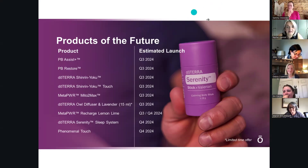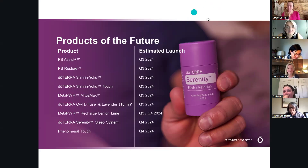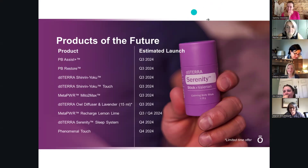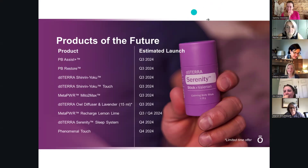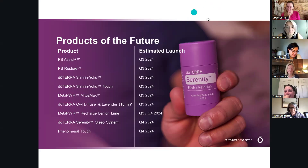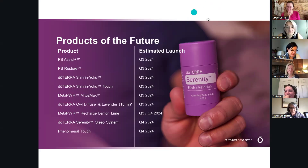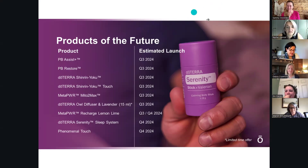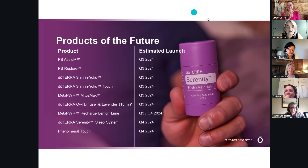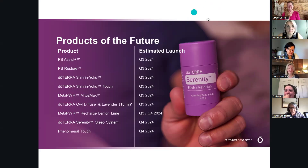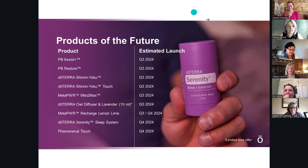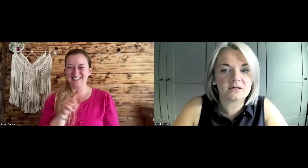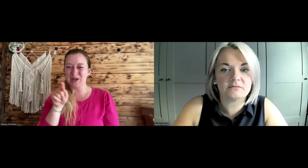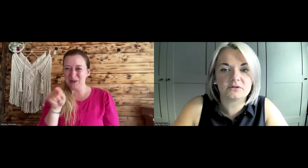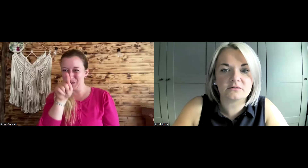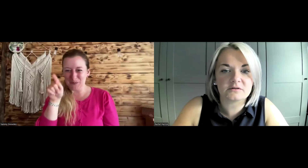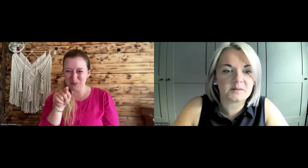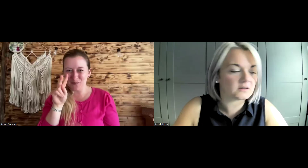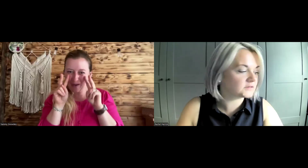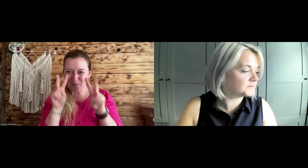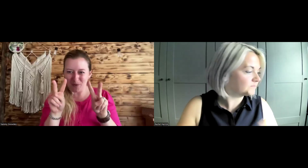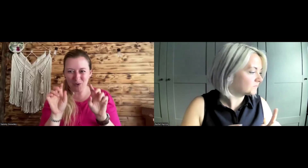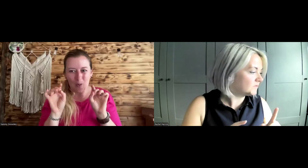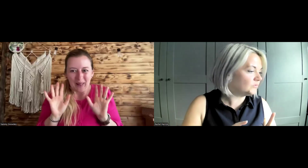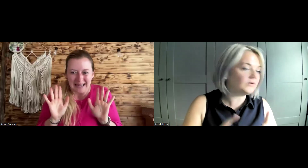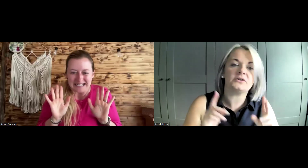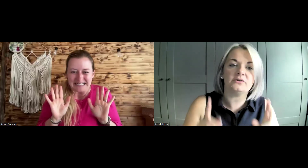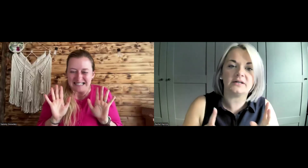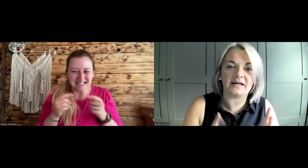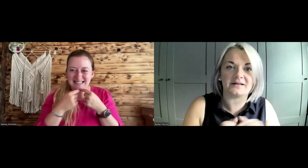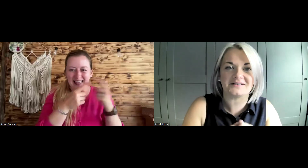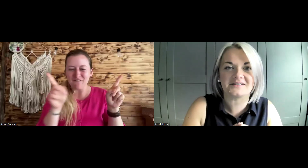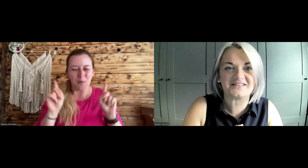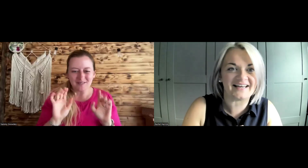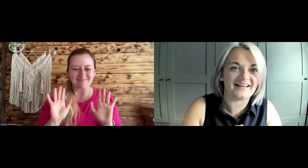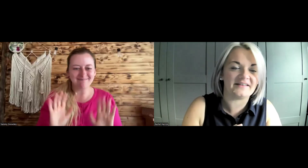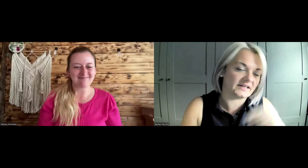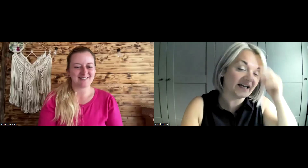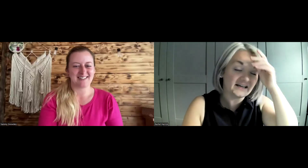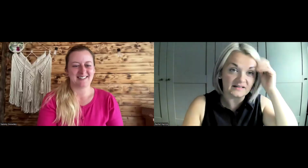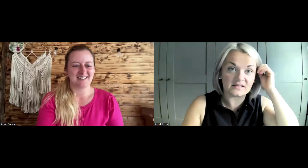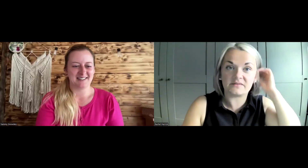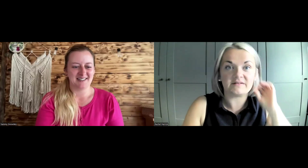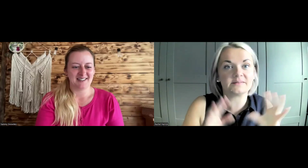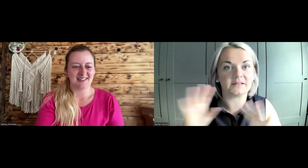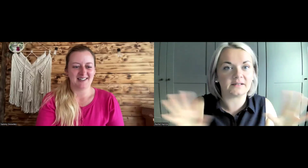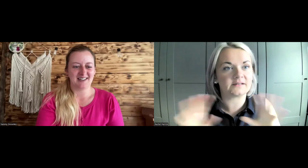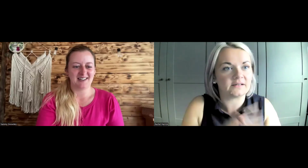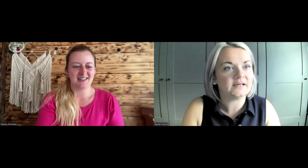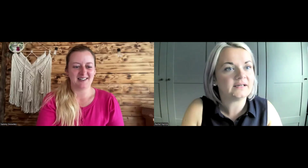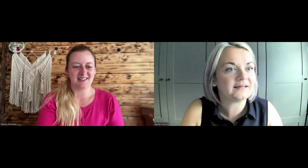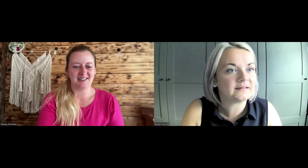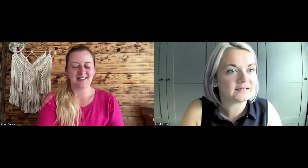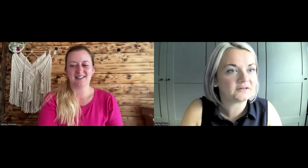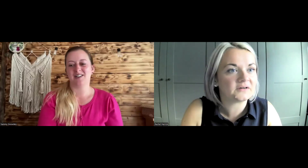and if we can do 2, Jules, because we've got 2 Kanangas to share, and Kananga is very similar